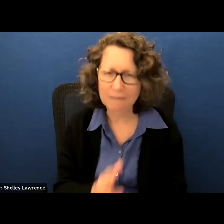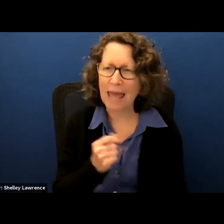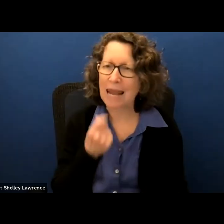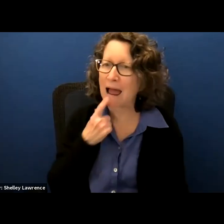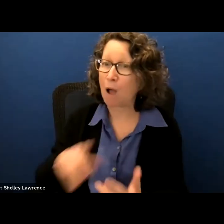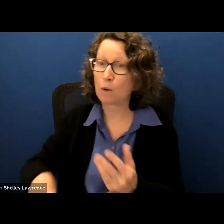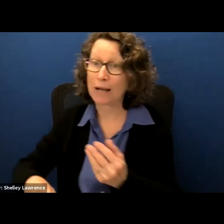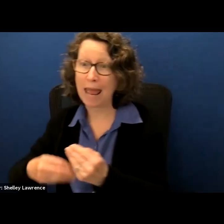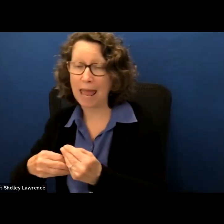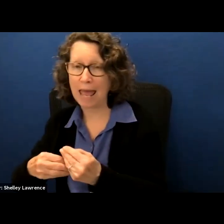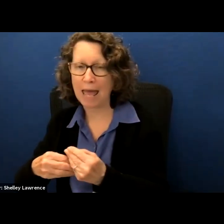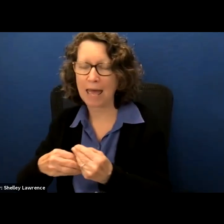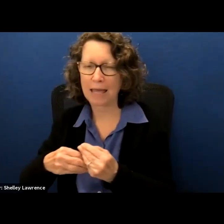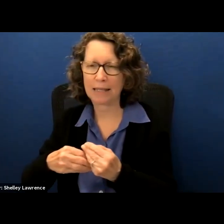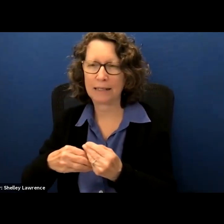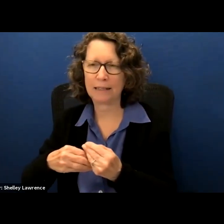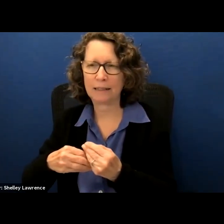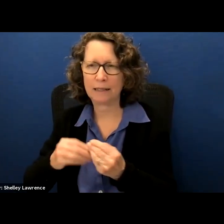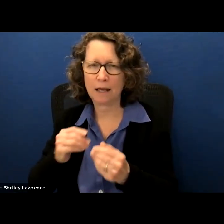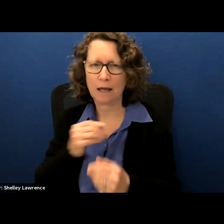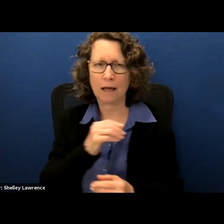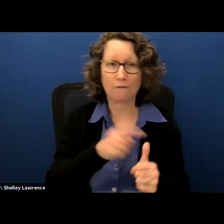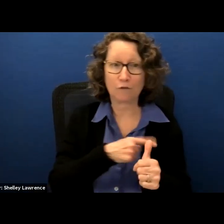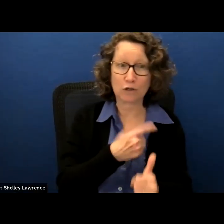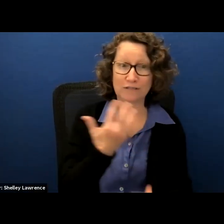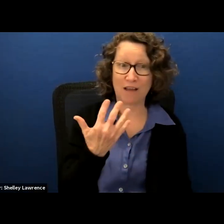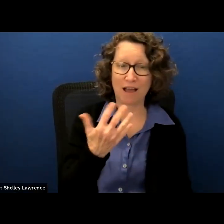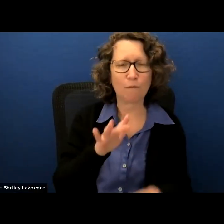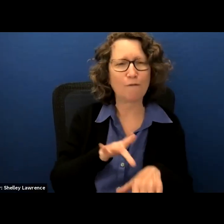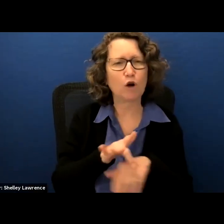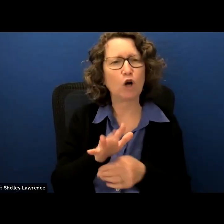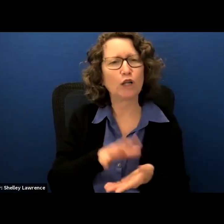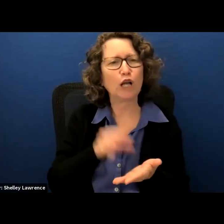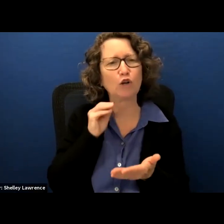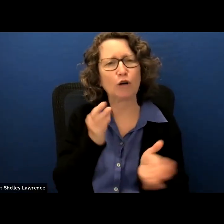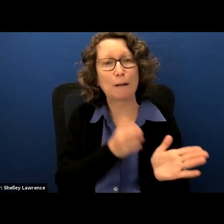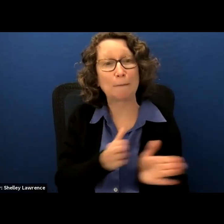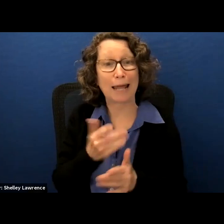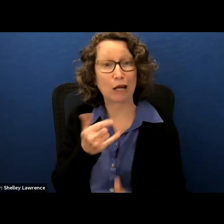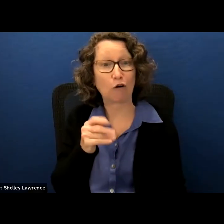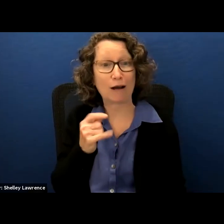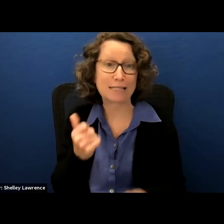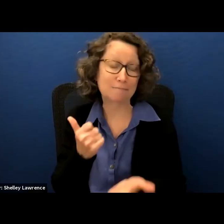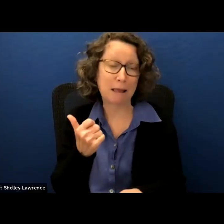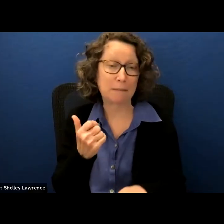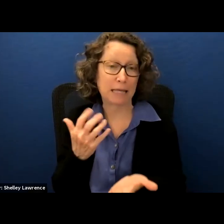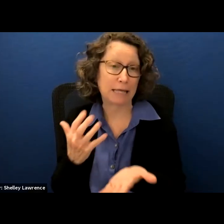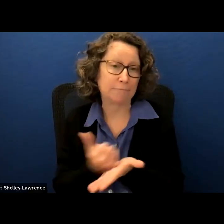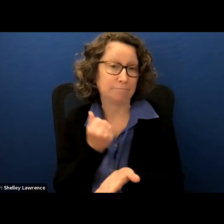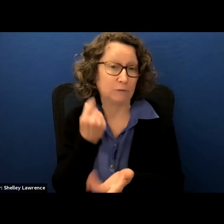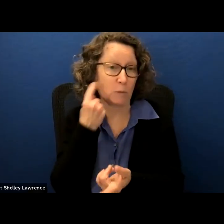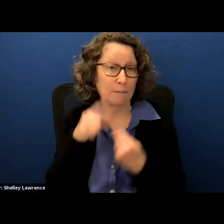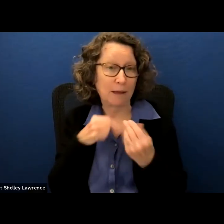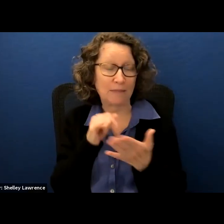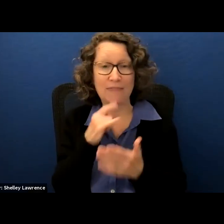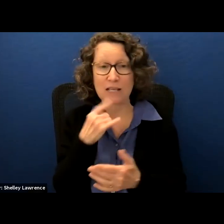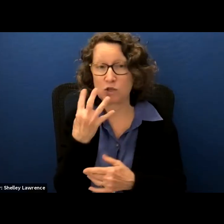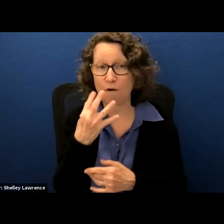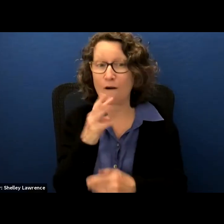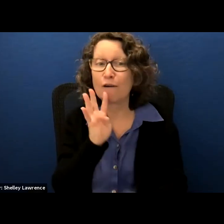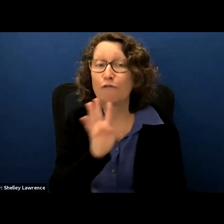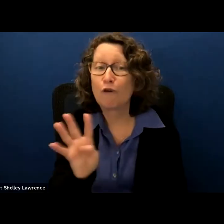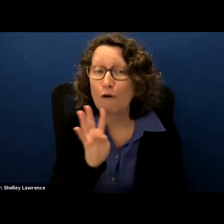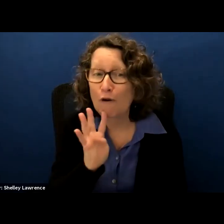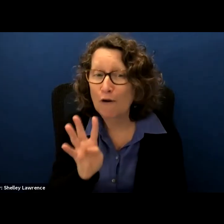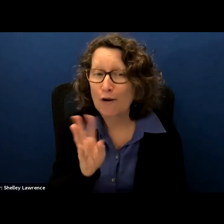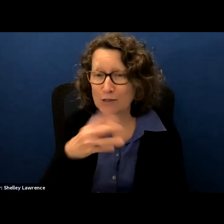add, as First Five, we have the early learning planning grants that are here that might be something to consider, because again, these are 4-year-olds, and so that's